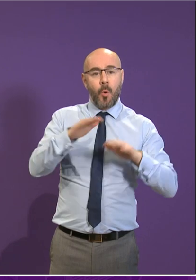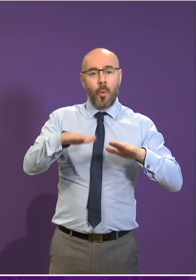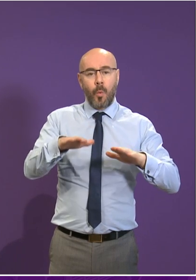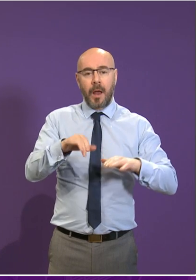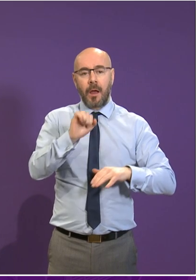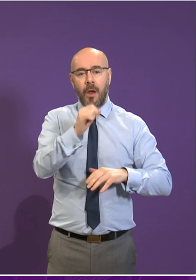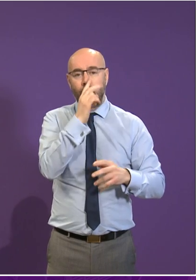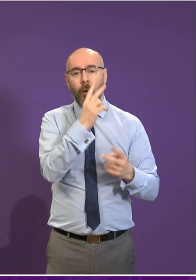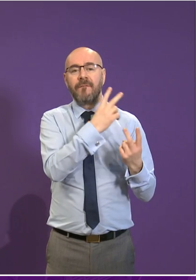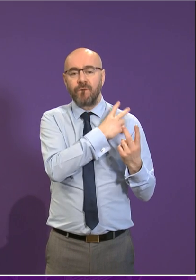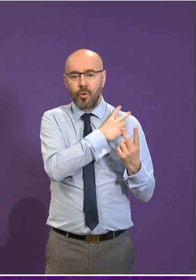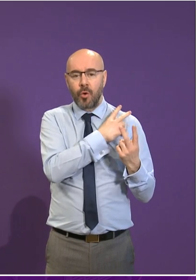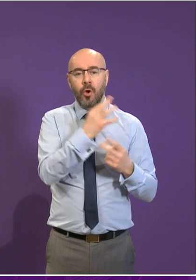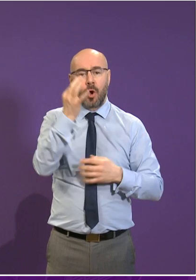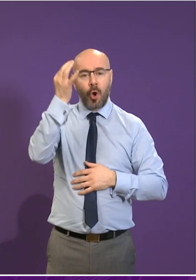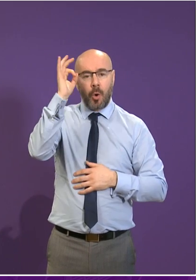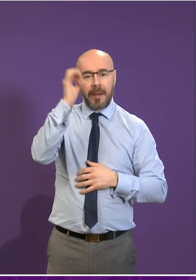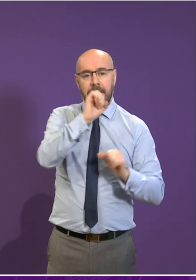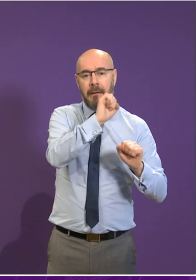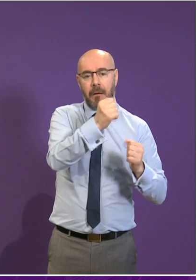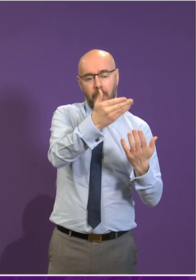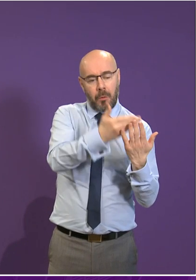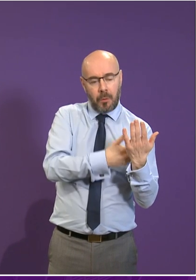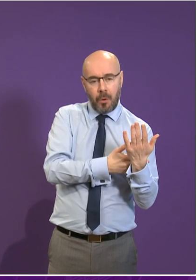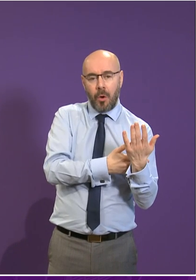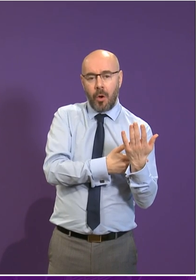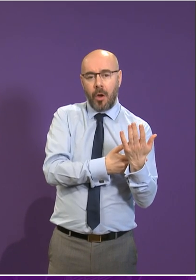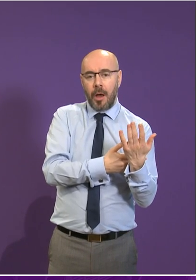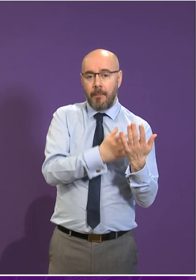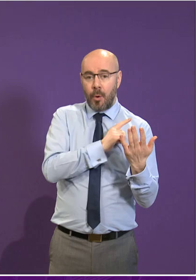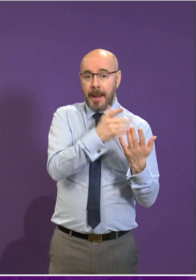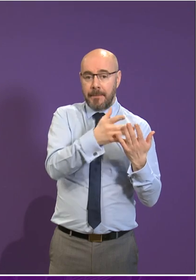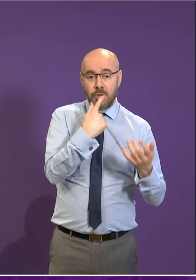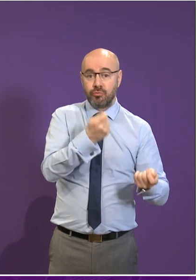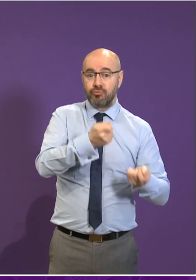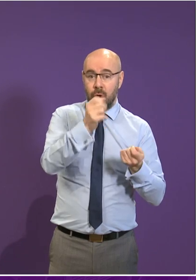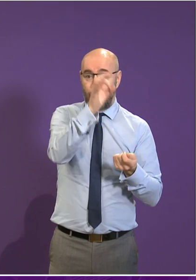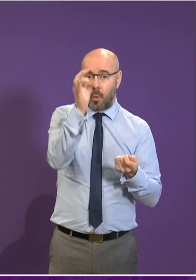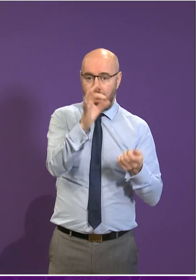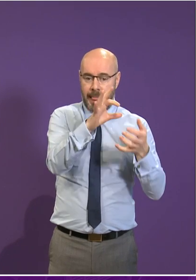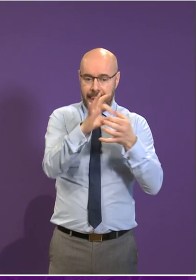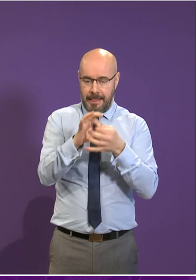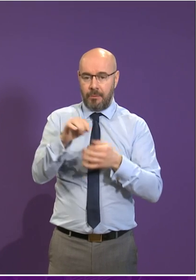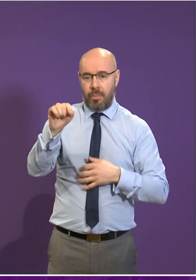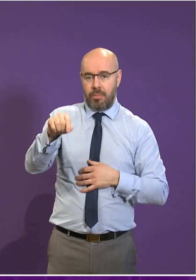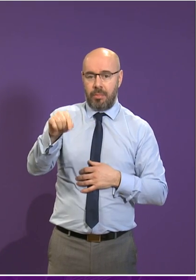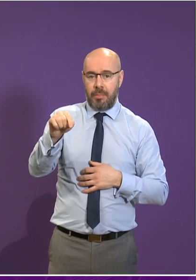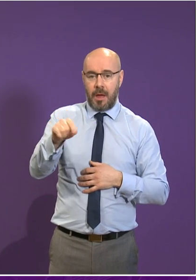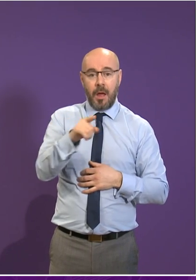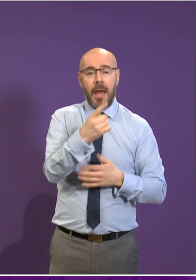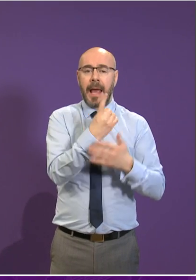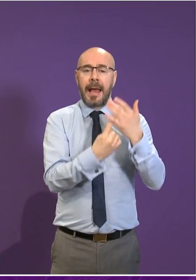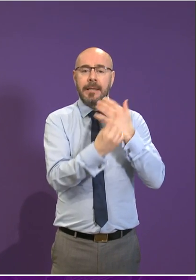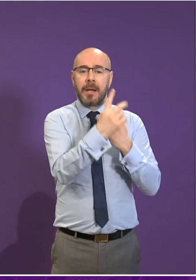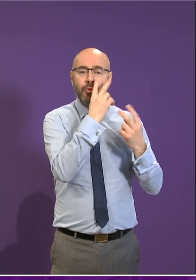the committee's work where they feel that questions have been raised about that. I think the review group, it's an independent review, it's not for me to